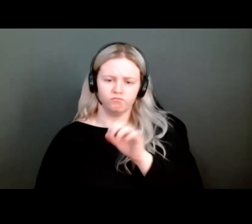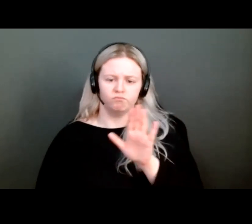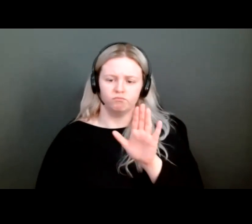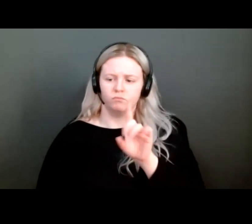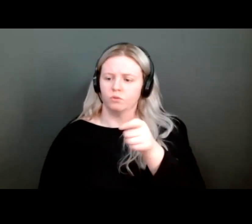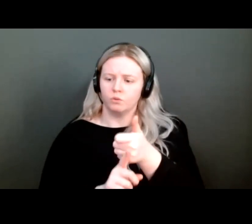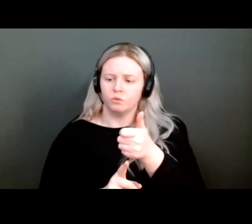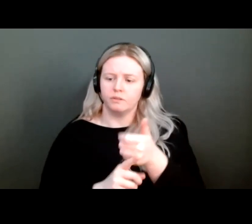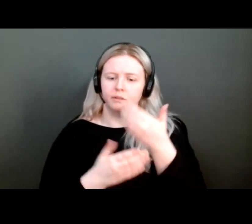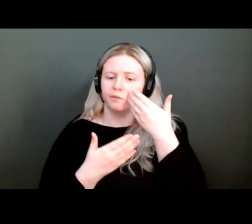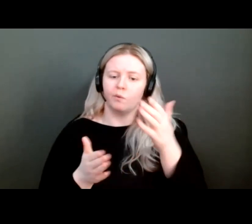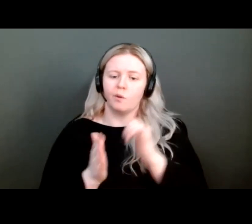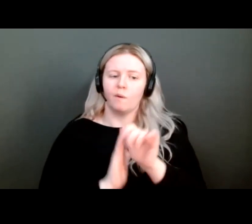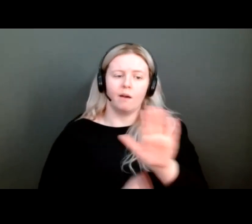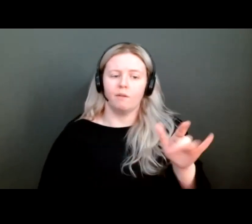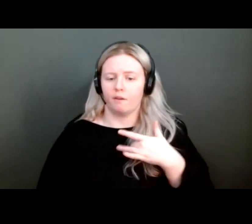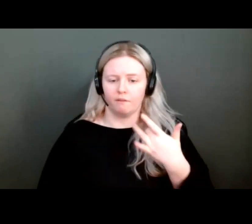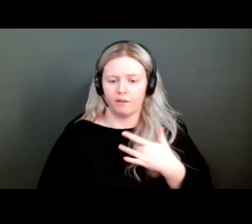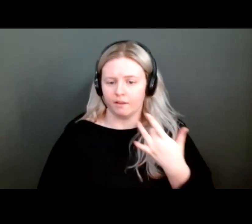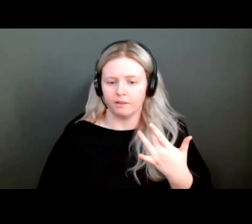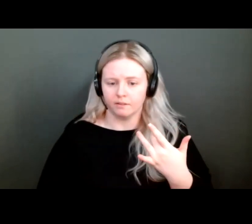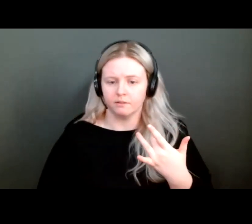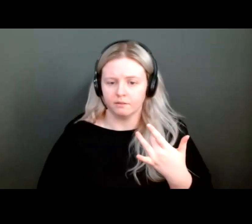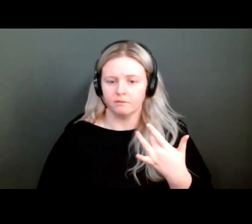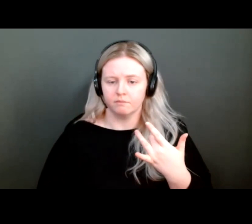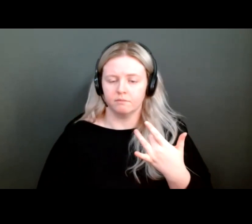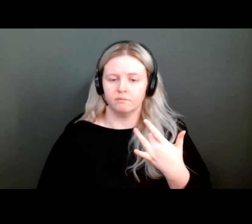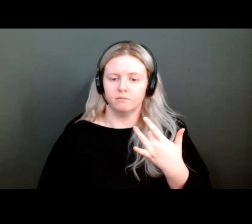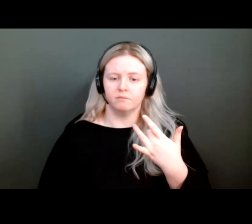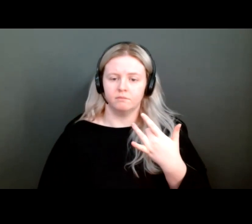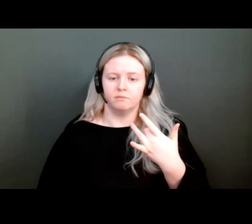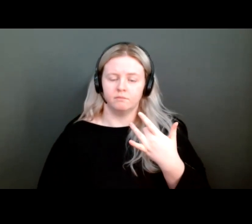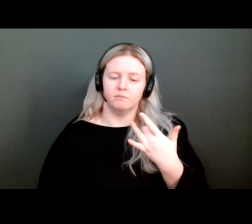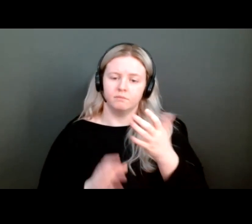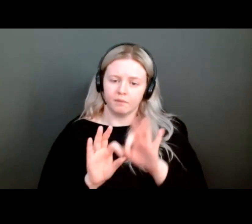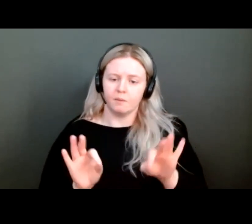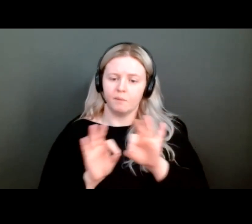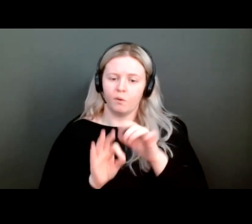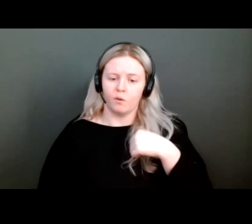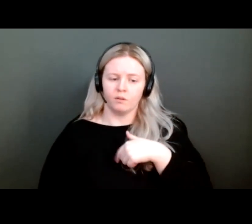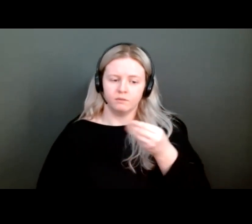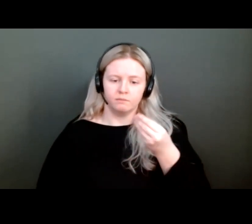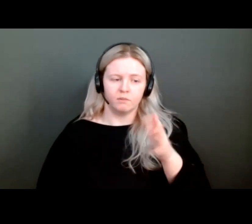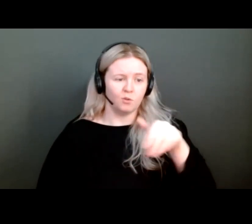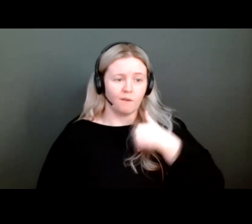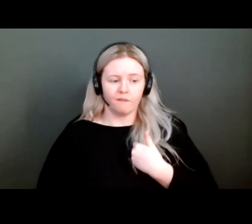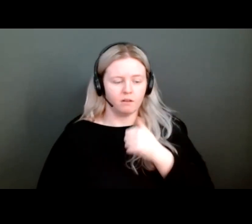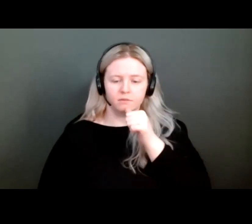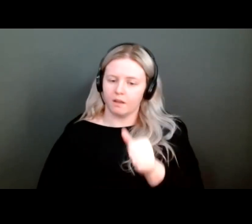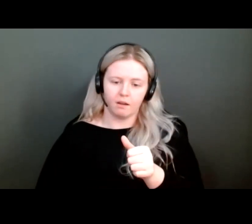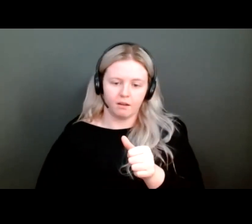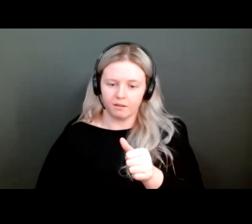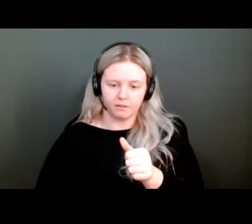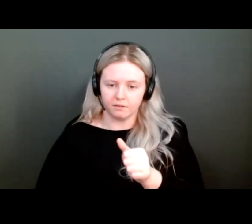are feeling. We need to let them know that it's not their fault. And fortunately, in